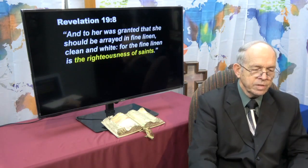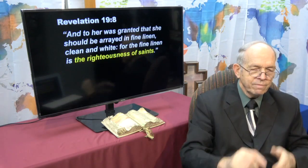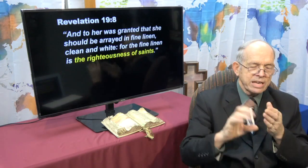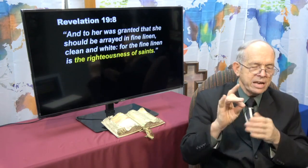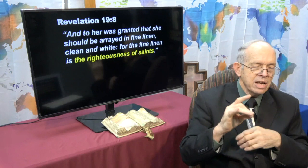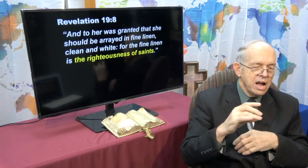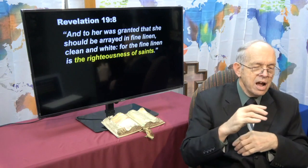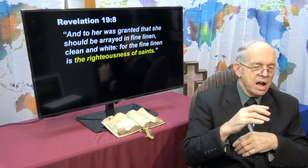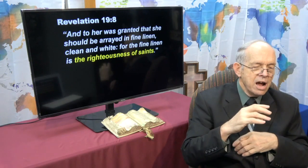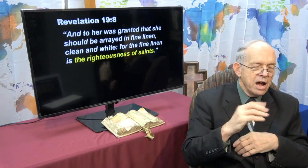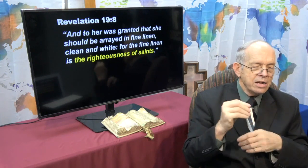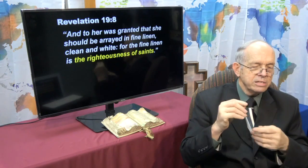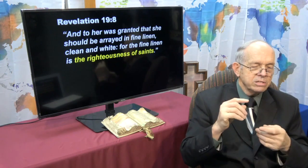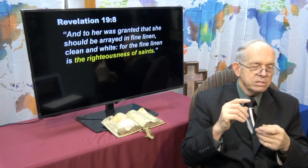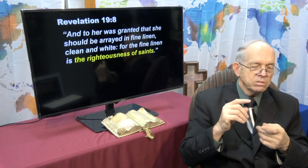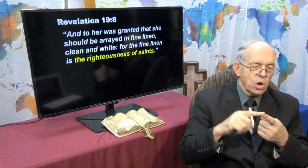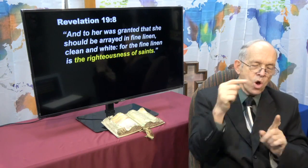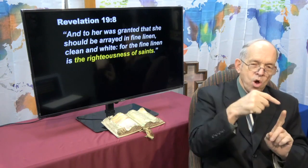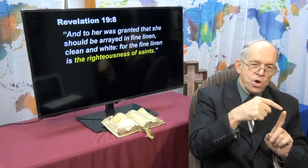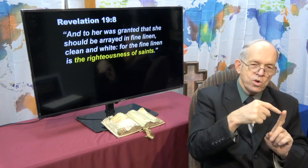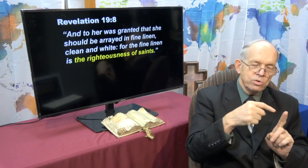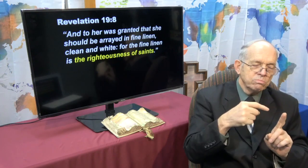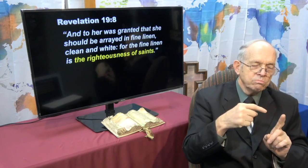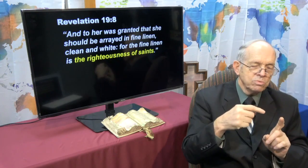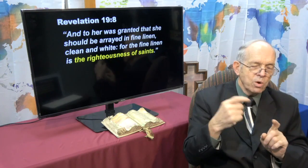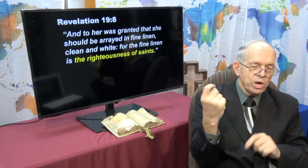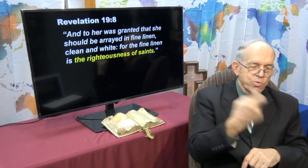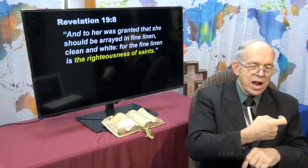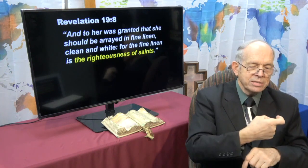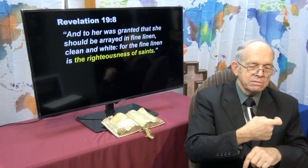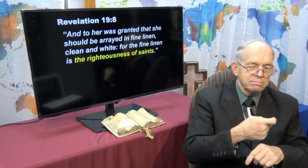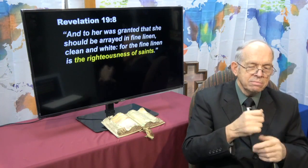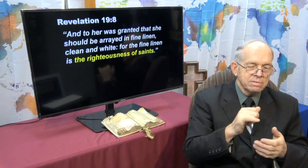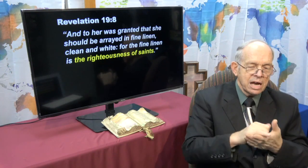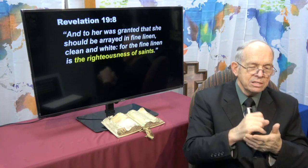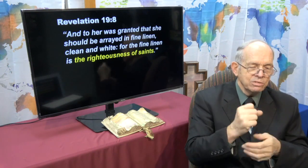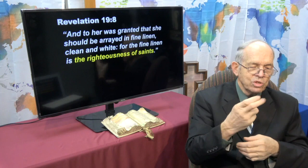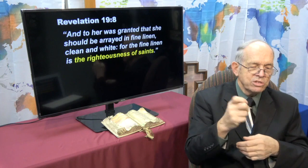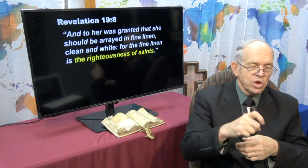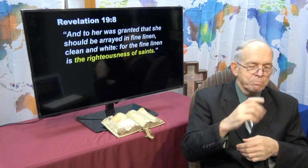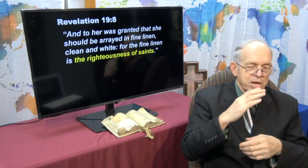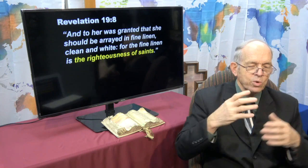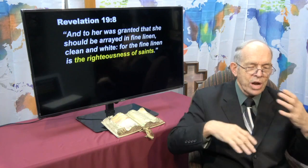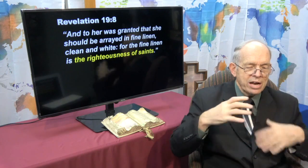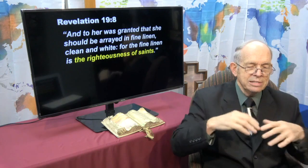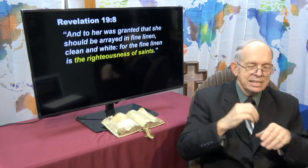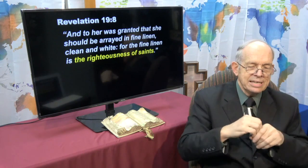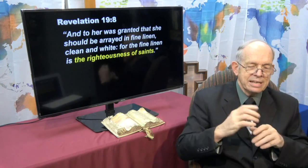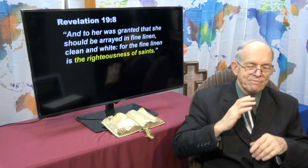But they, and to her, the granny, that she should be reigned in the